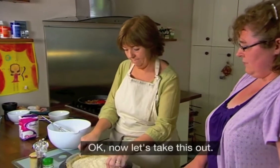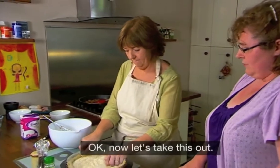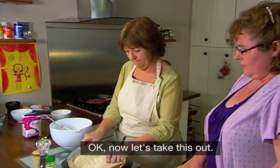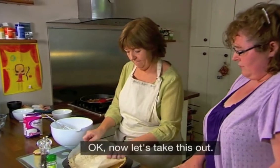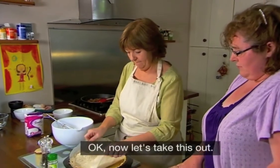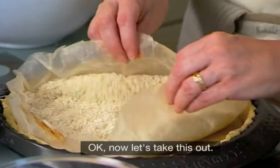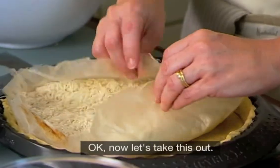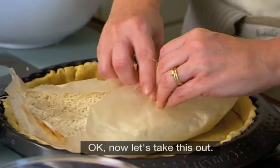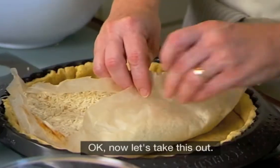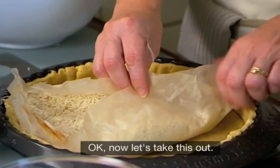Okay, now let's take this out.